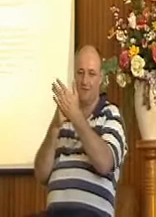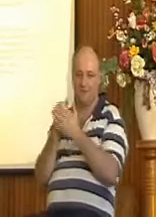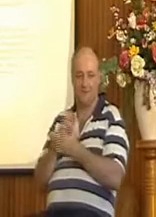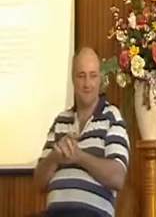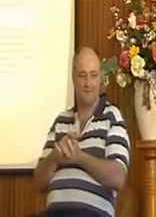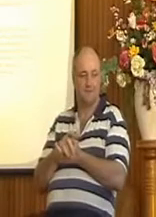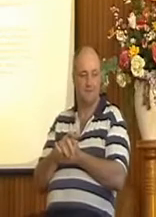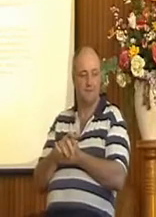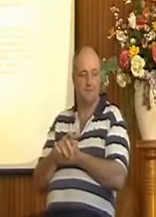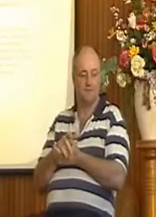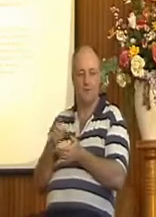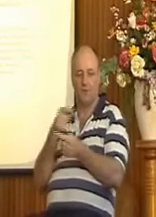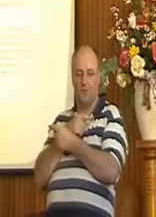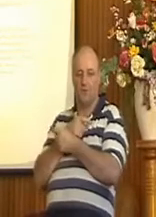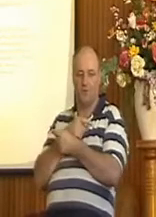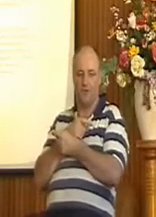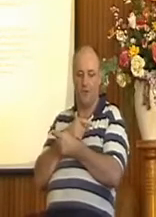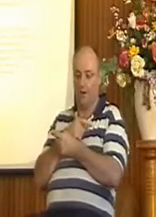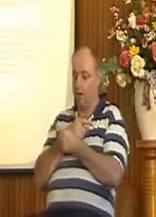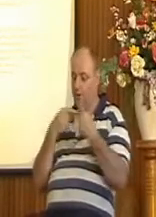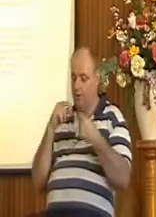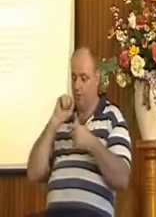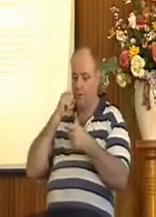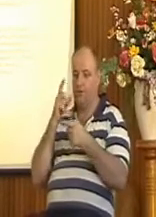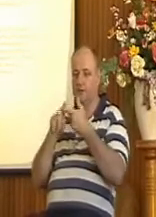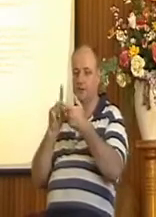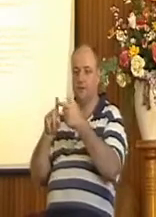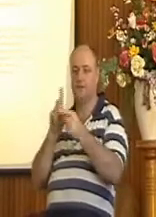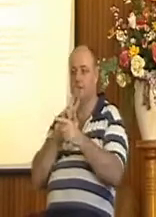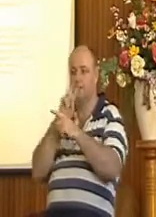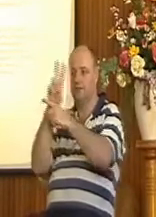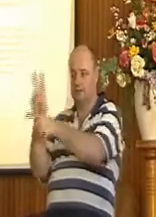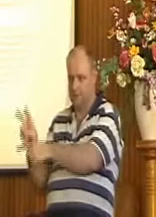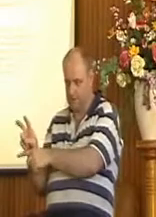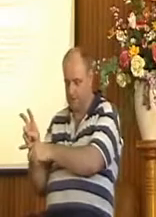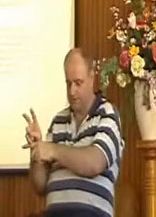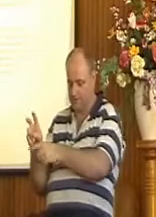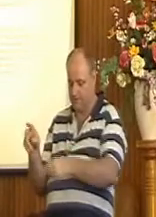sufficient for today. God willing, we continue from there next time. I